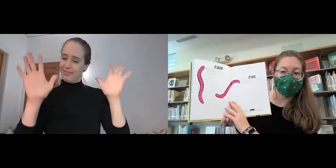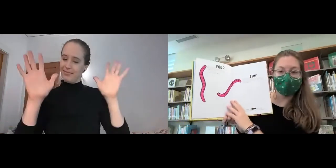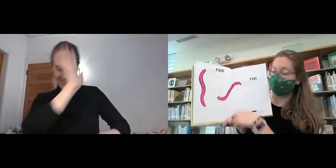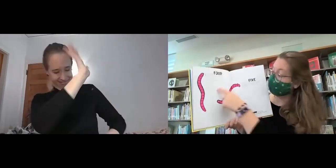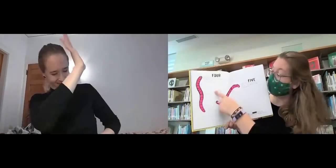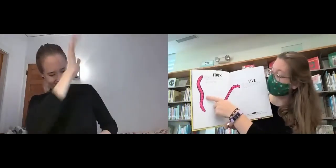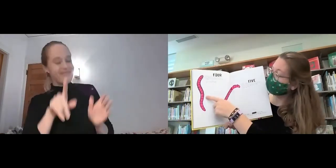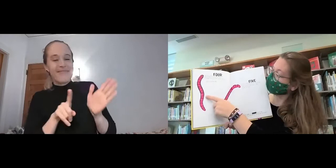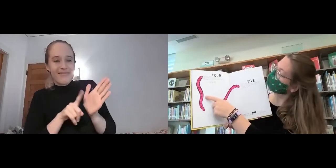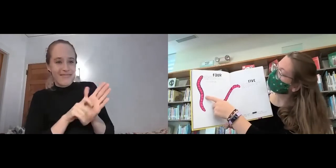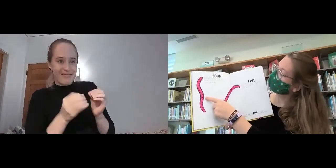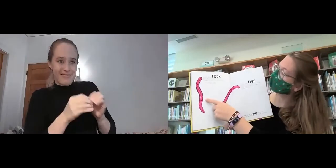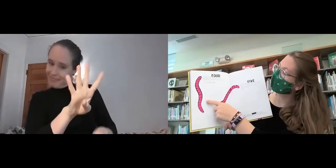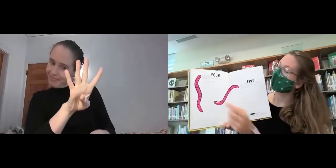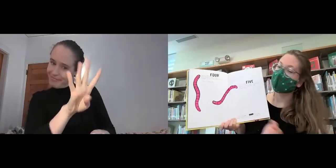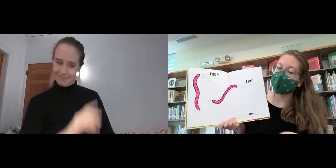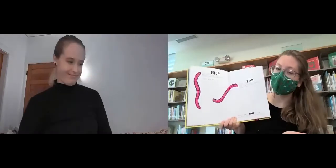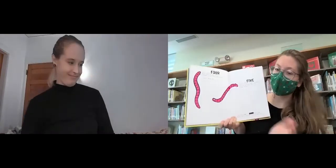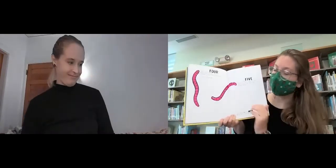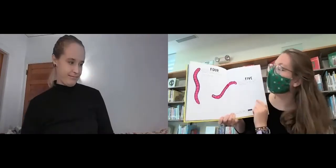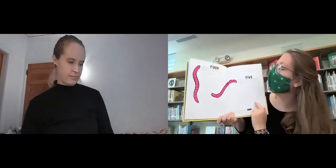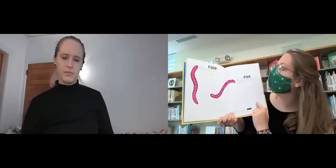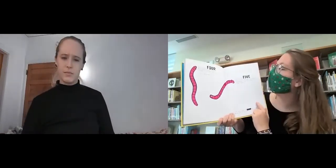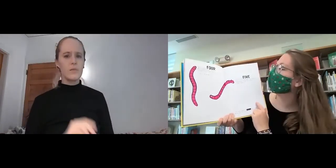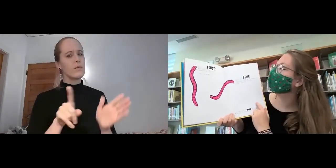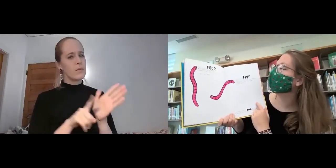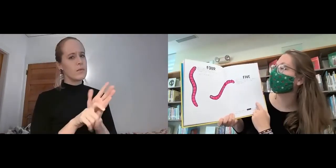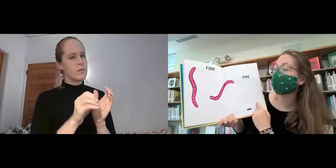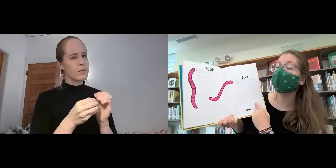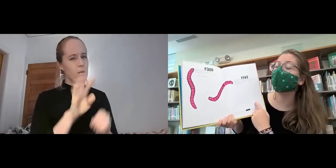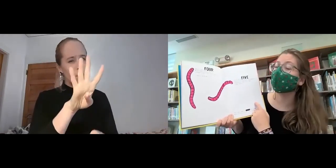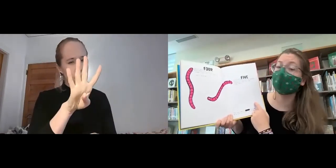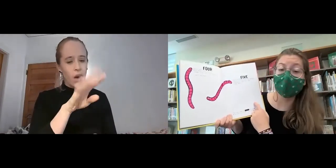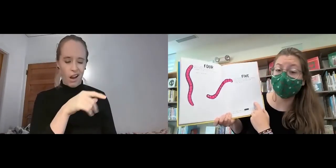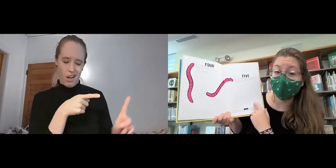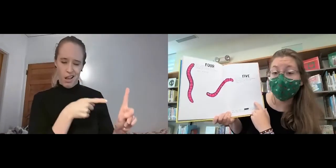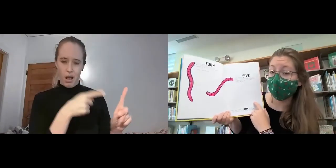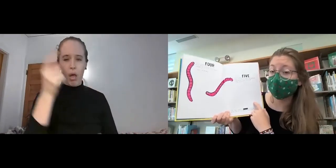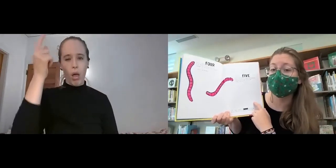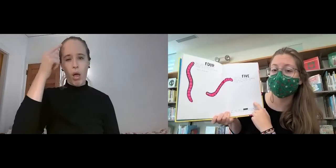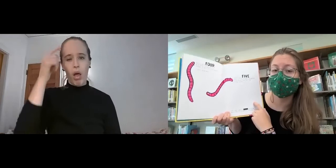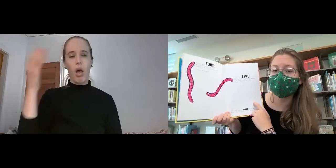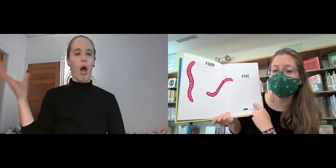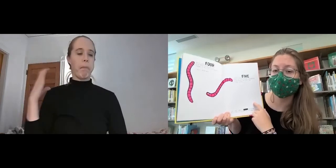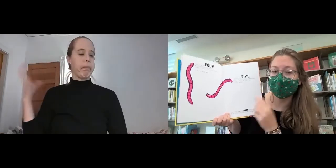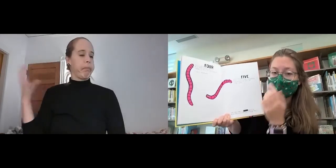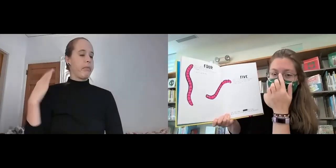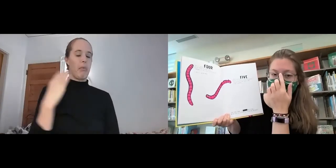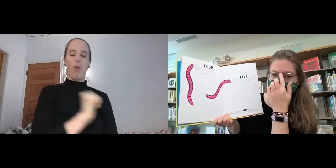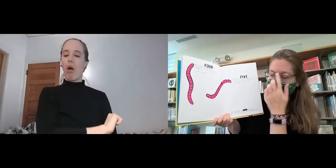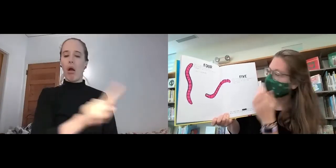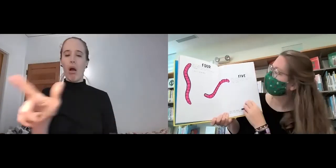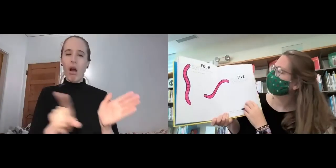Hello, worm number 4. Worm 4 thinks he's in charge of all the other worms.